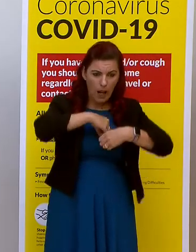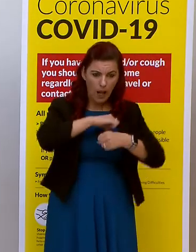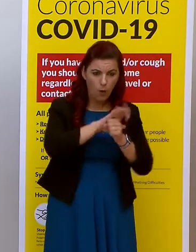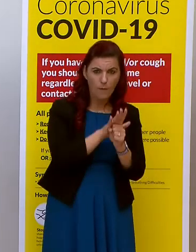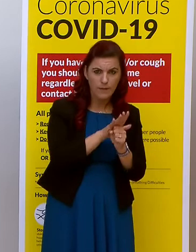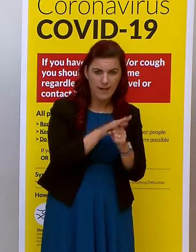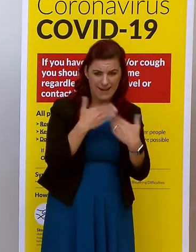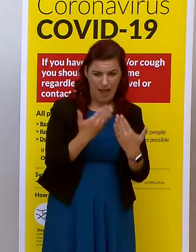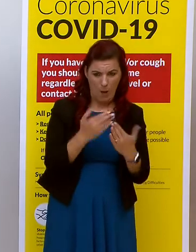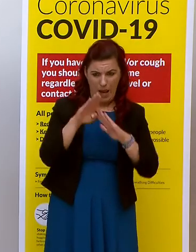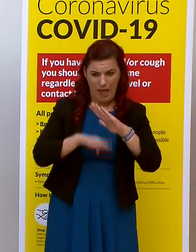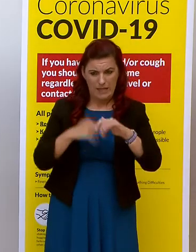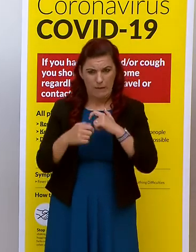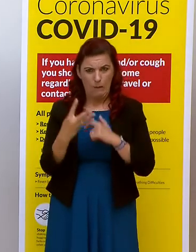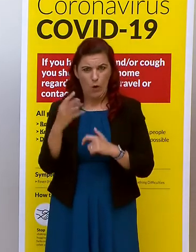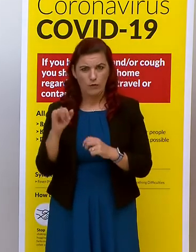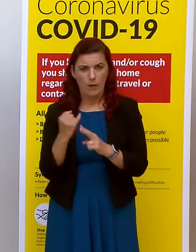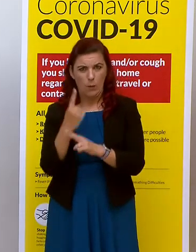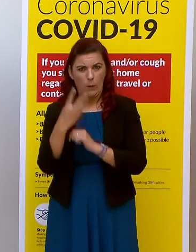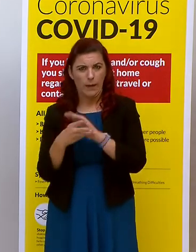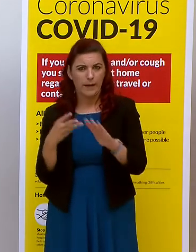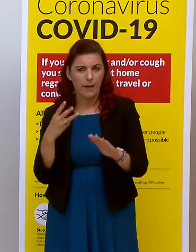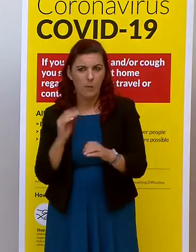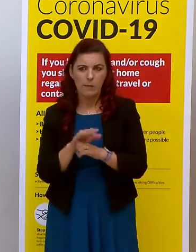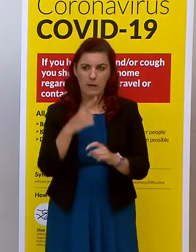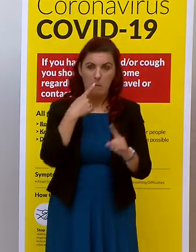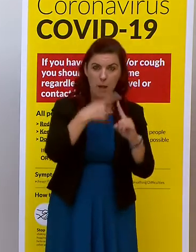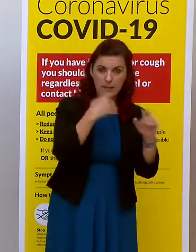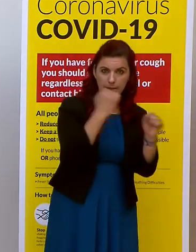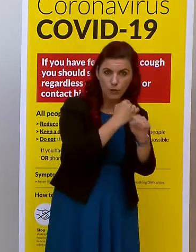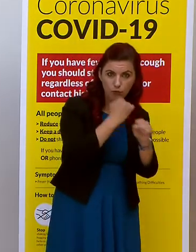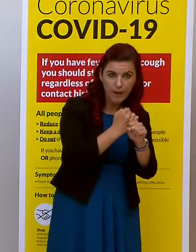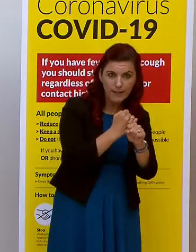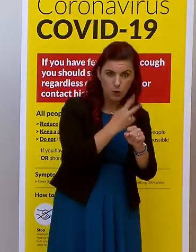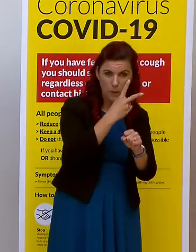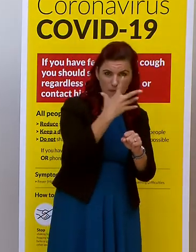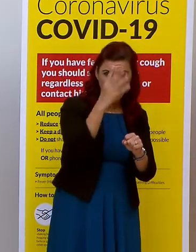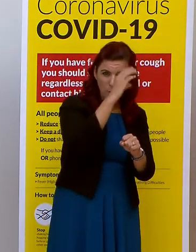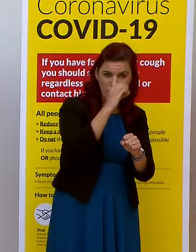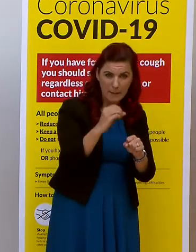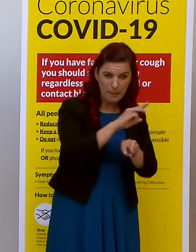400 per week. We have seen positivity rates of testing go down from 25% of all tested to now